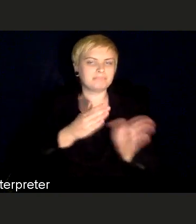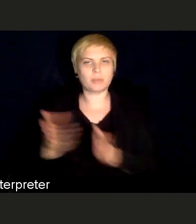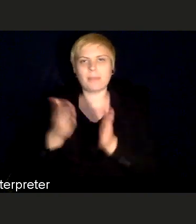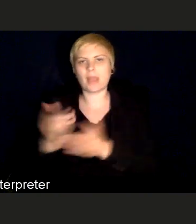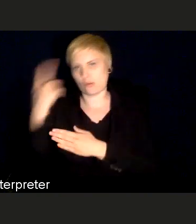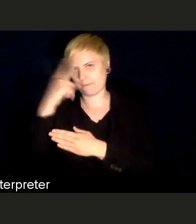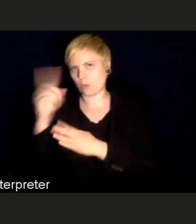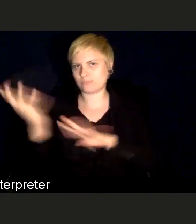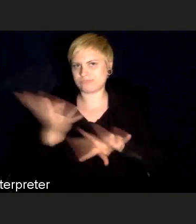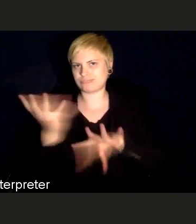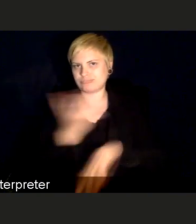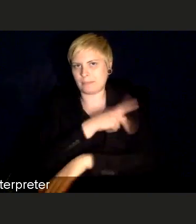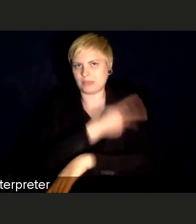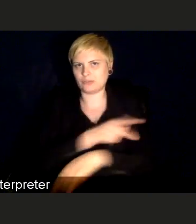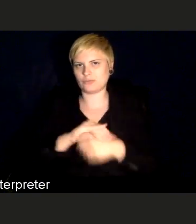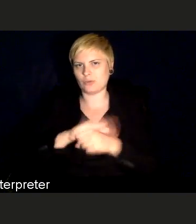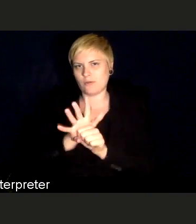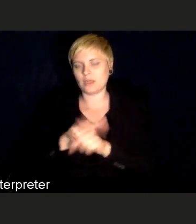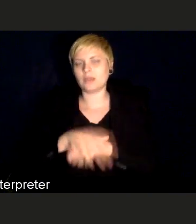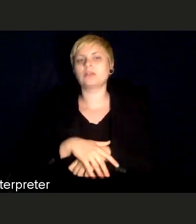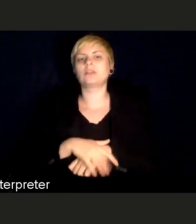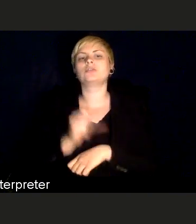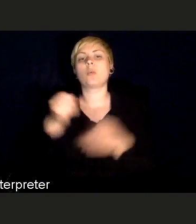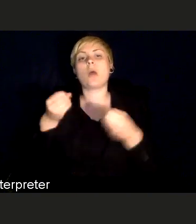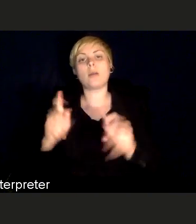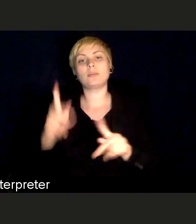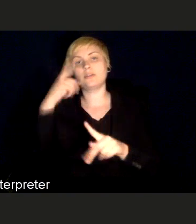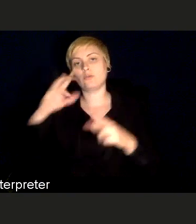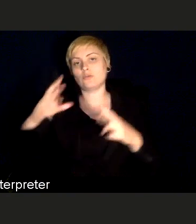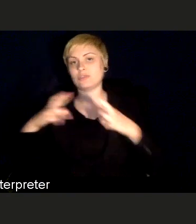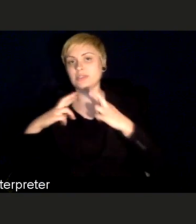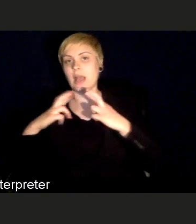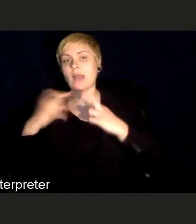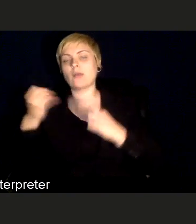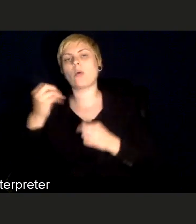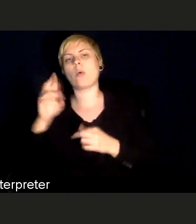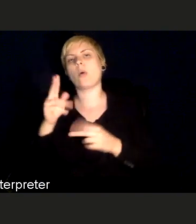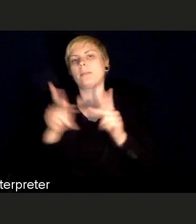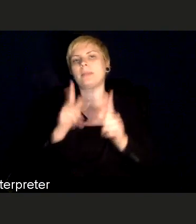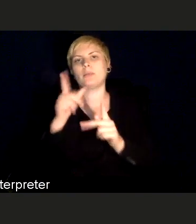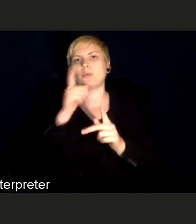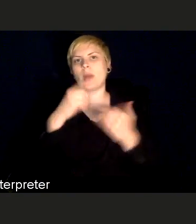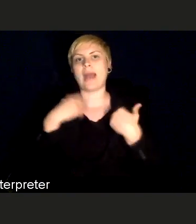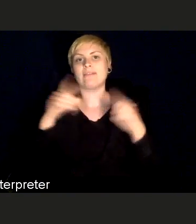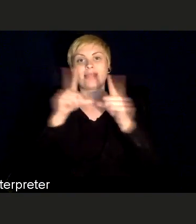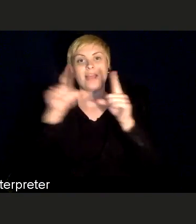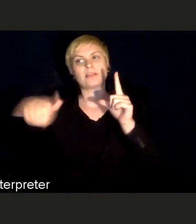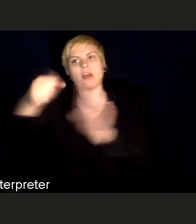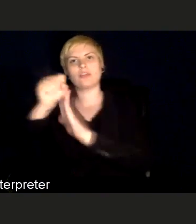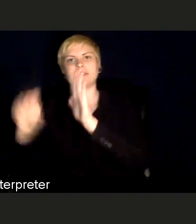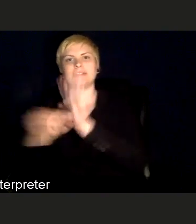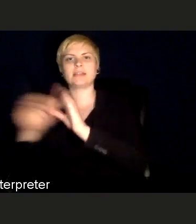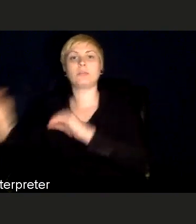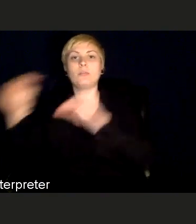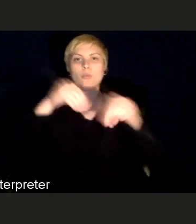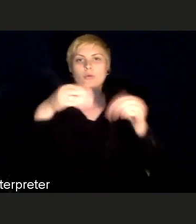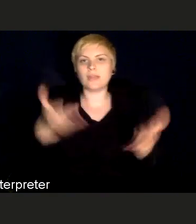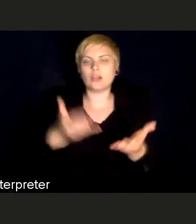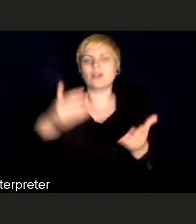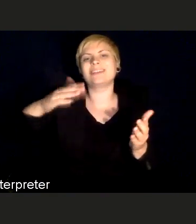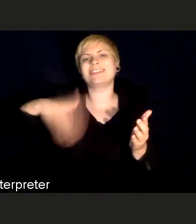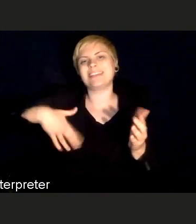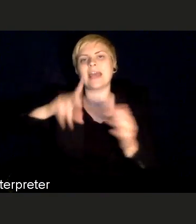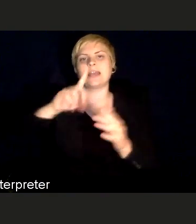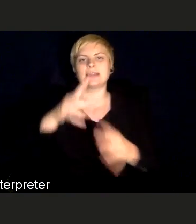opportunities for retired or our folks that are licensed from other states that have relocated here and maybe not obtained a Delaware